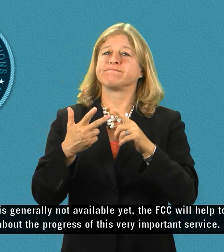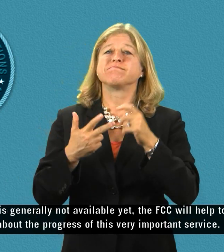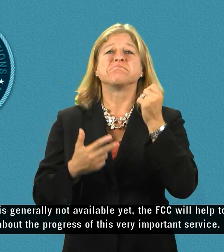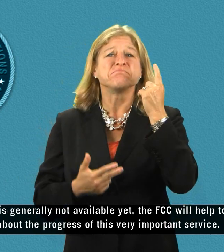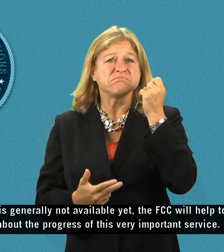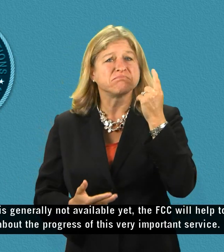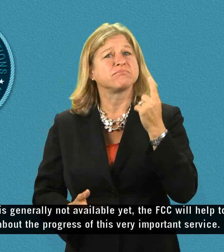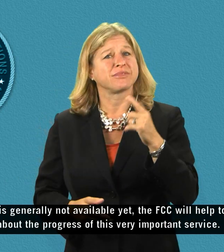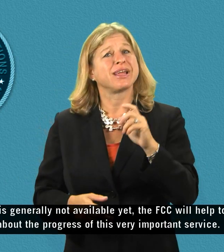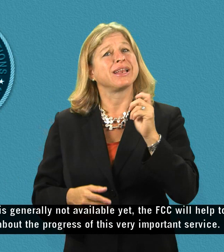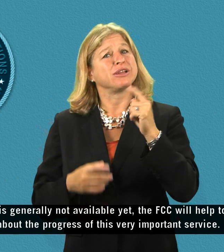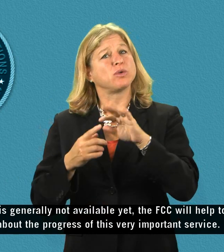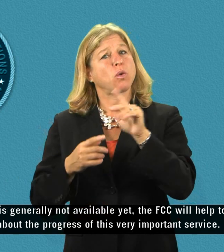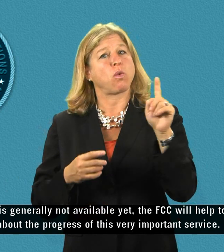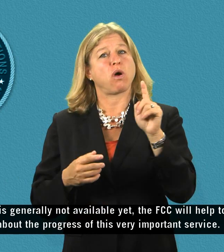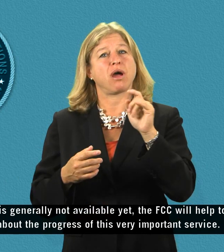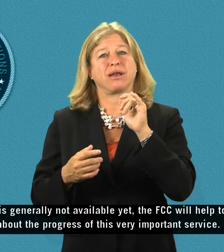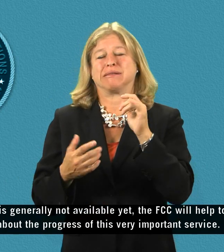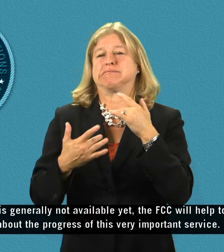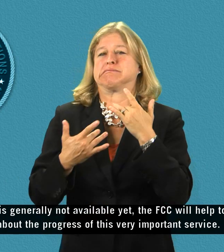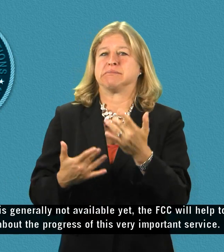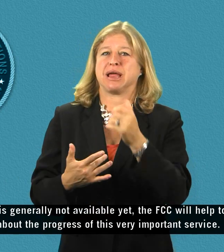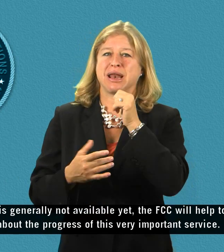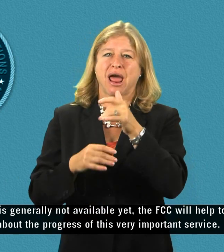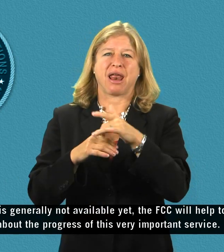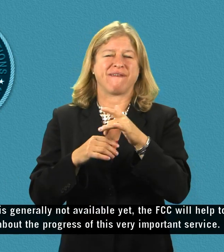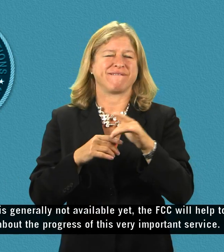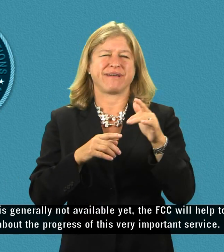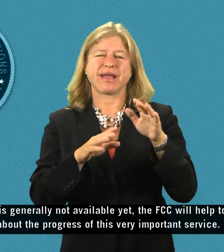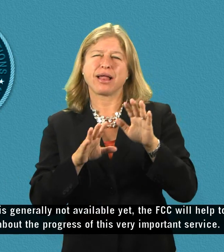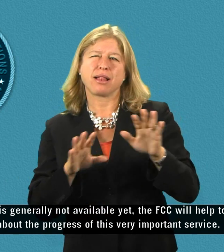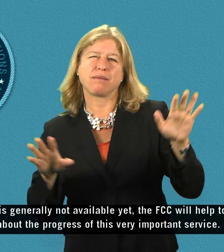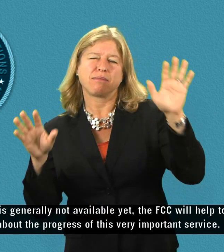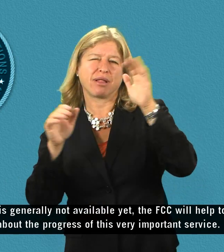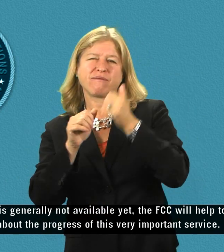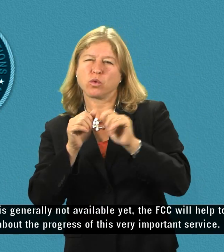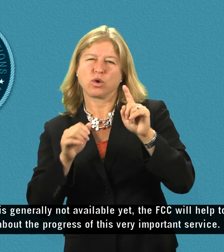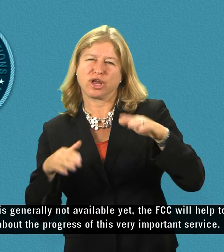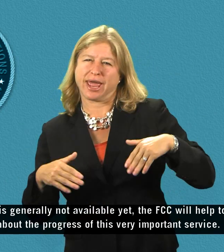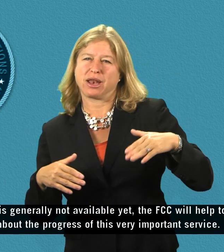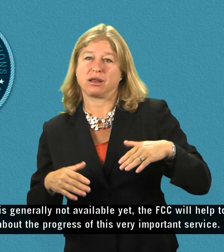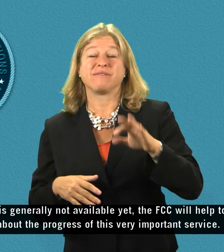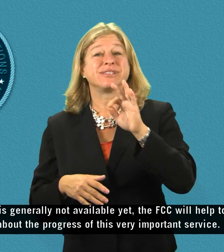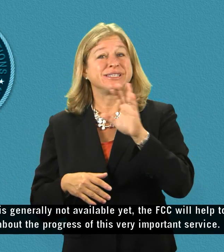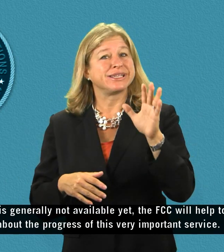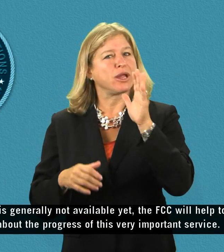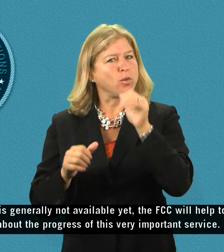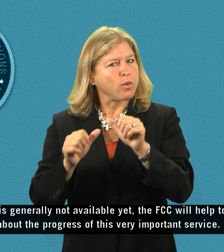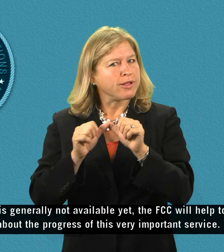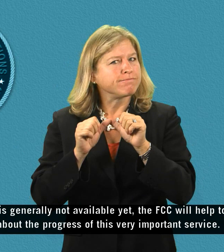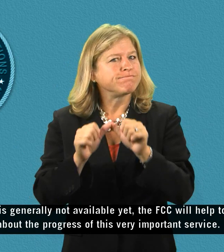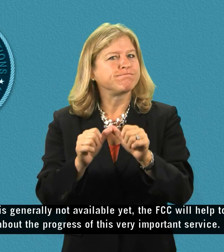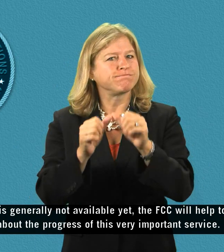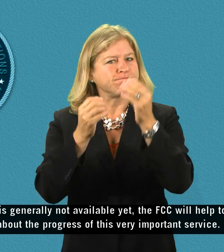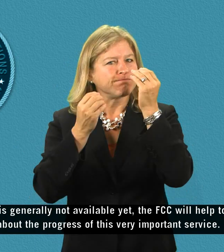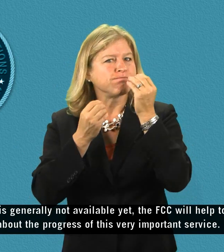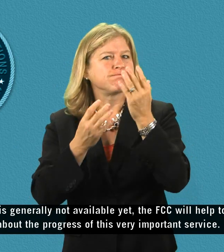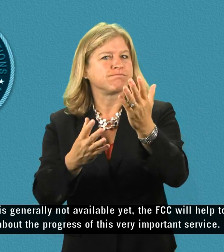Although TEXT-911 is generally not available yet, the FCC will help to keep you